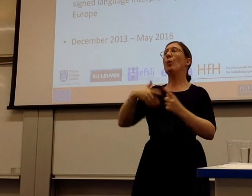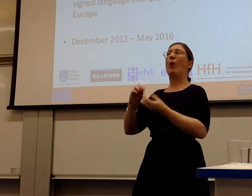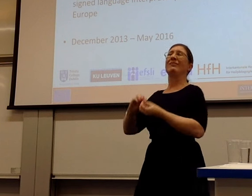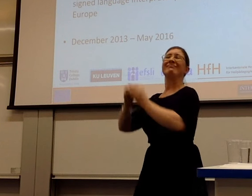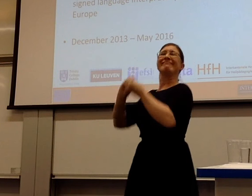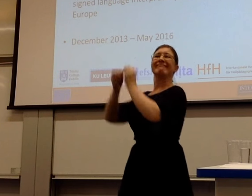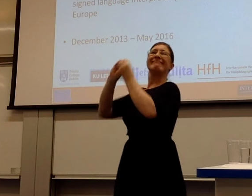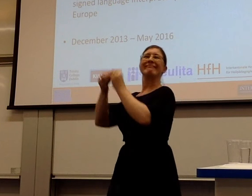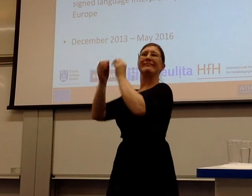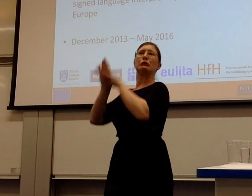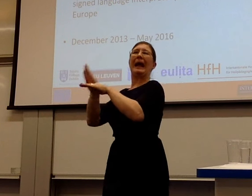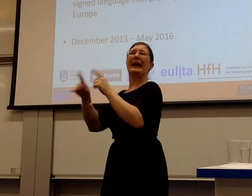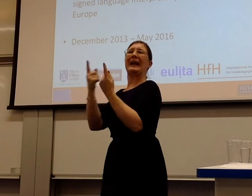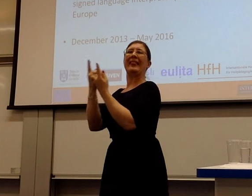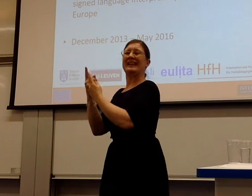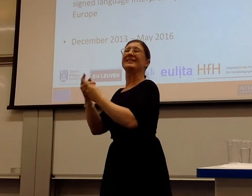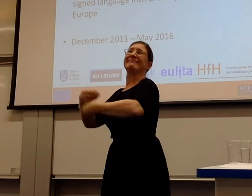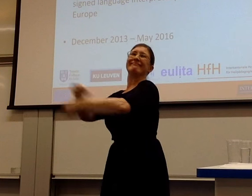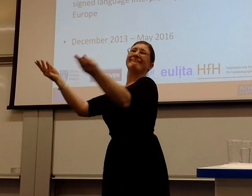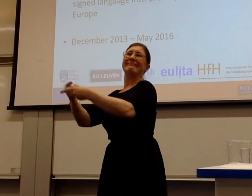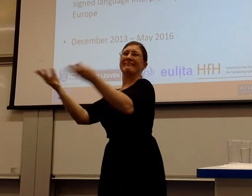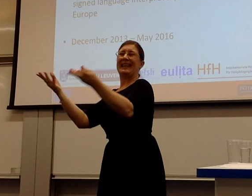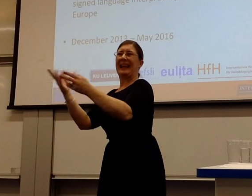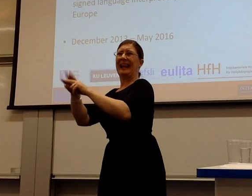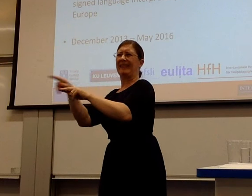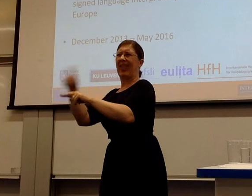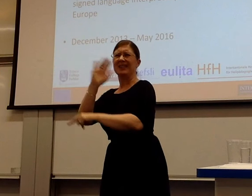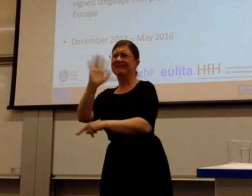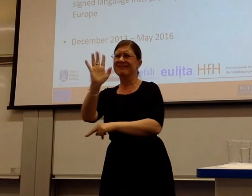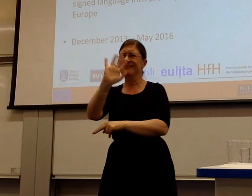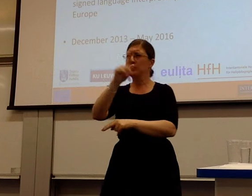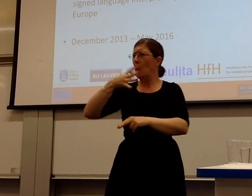and looked at previous projects rather than reinventing them.